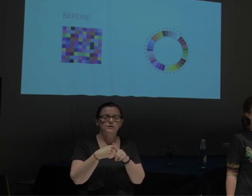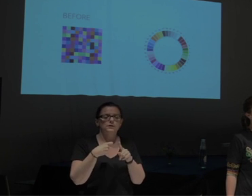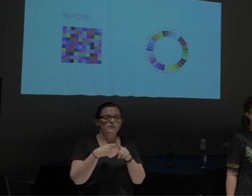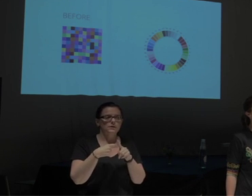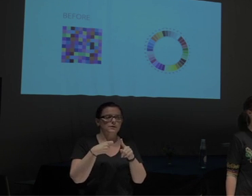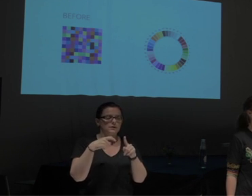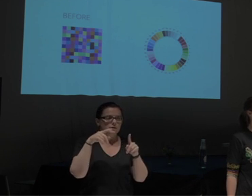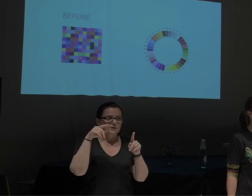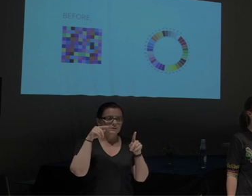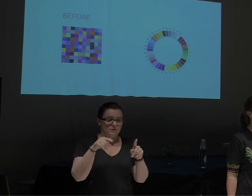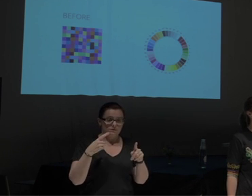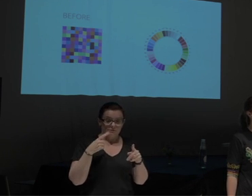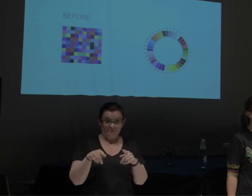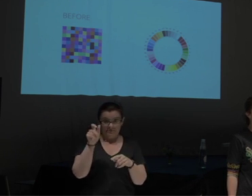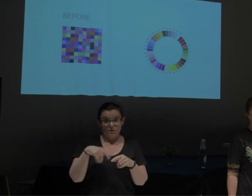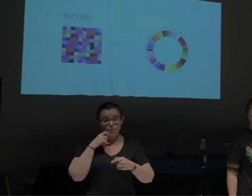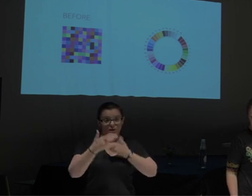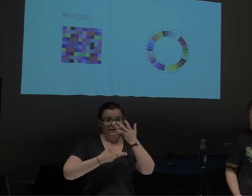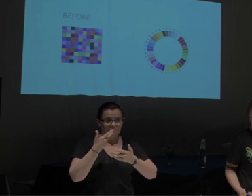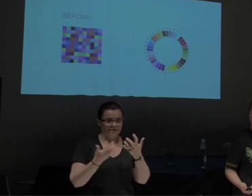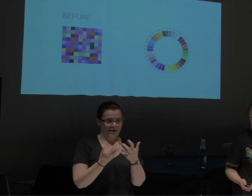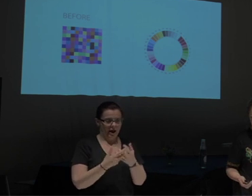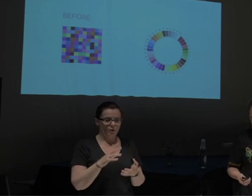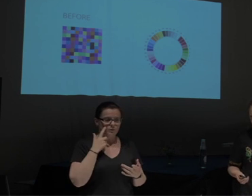the data and how she created these faces.